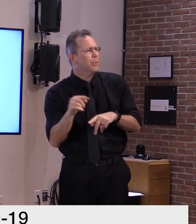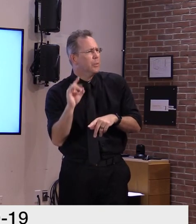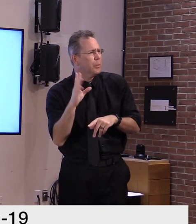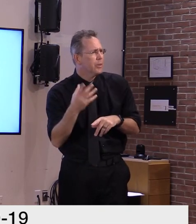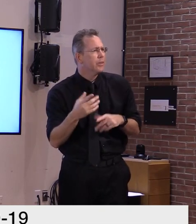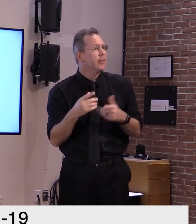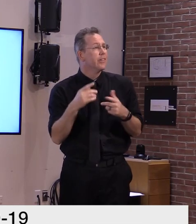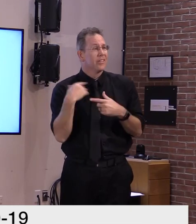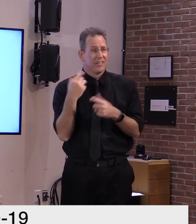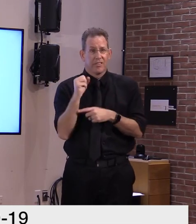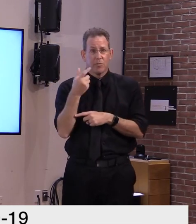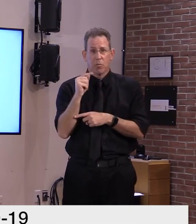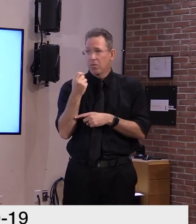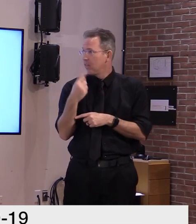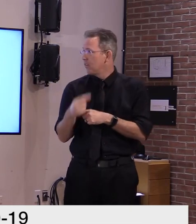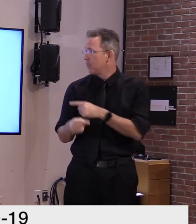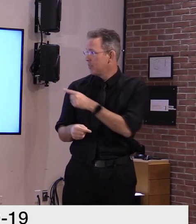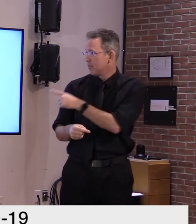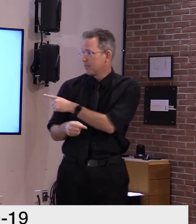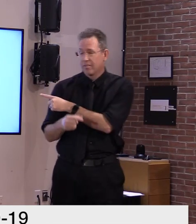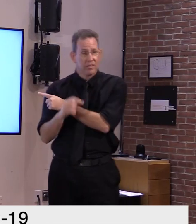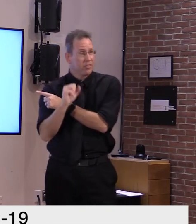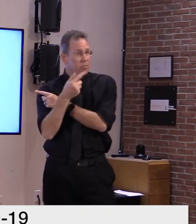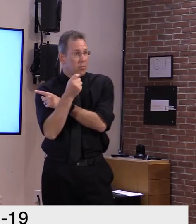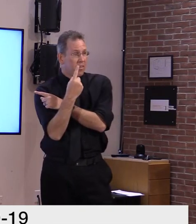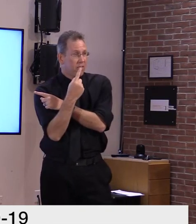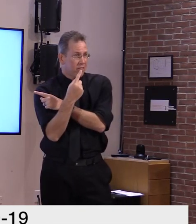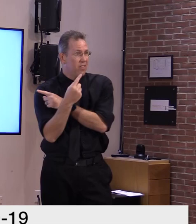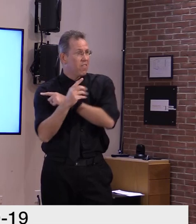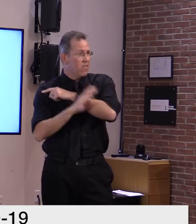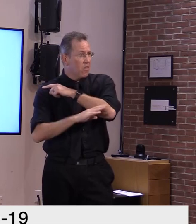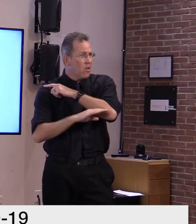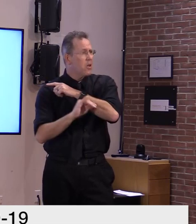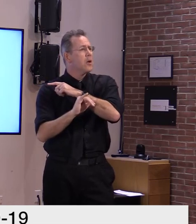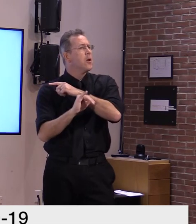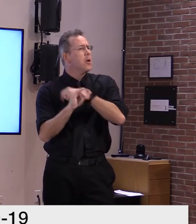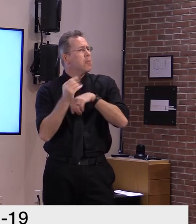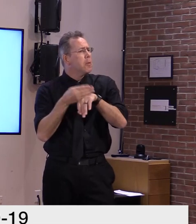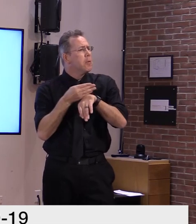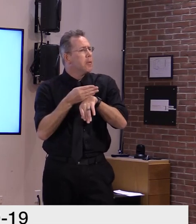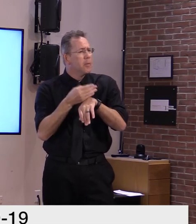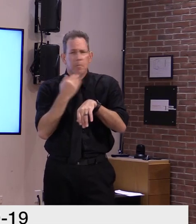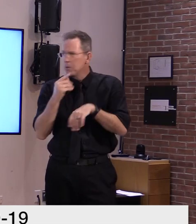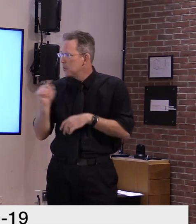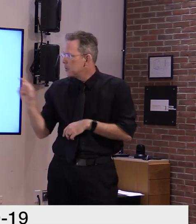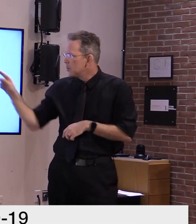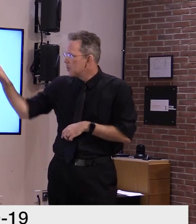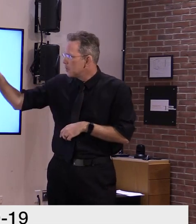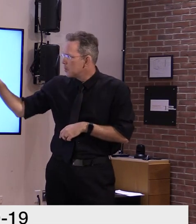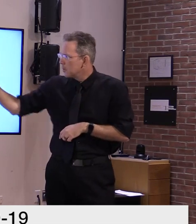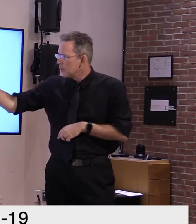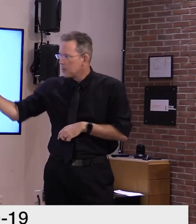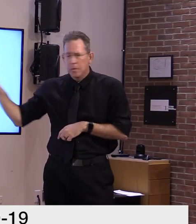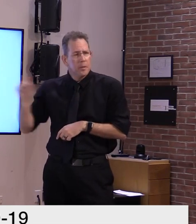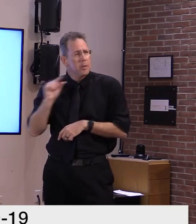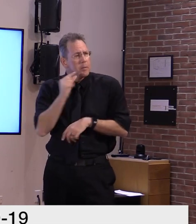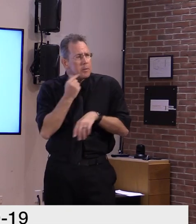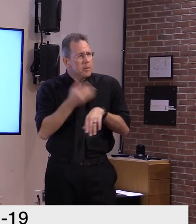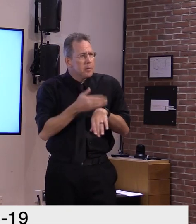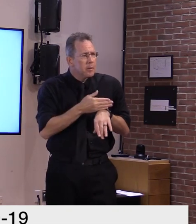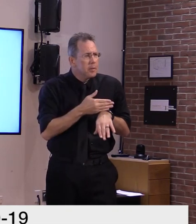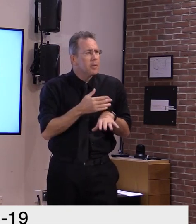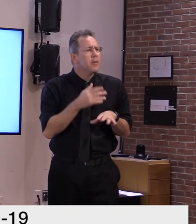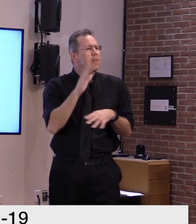of the fall season, you'll see that there was some slight improvement. We went up to 5.5 million, and we were looking generally